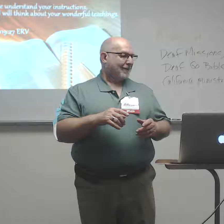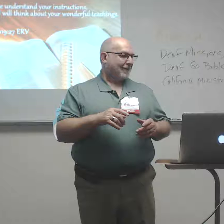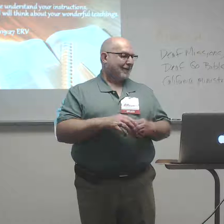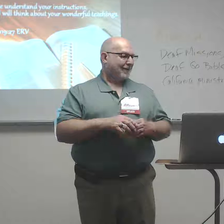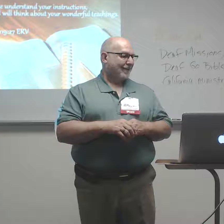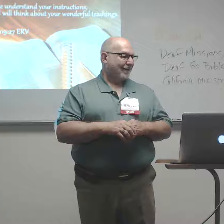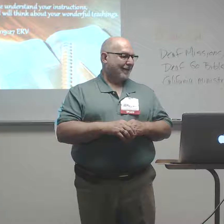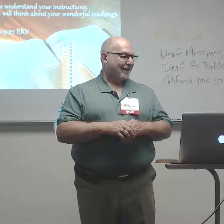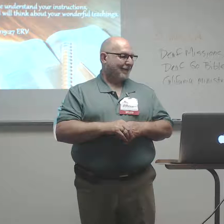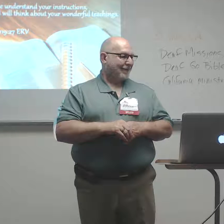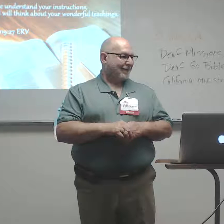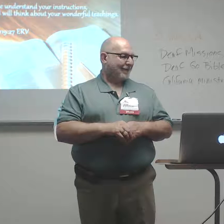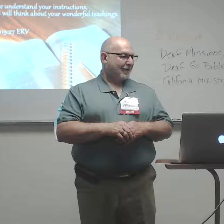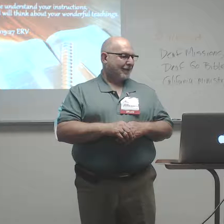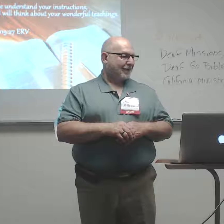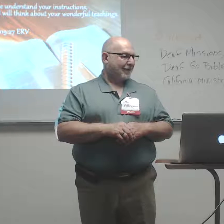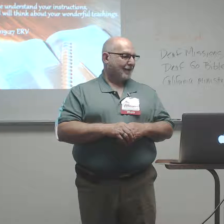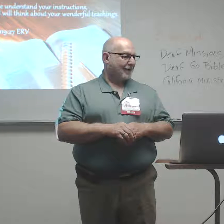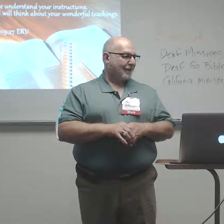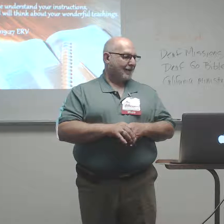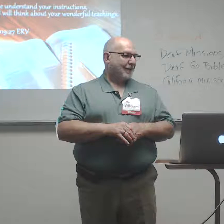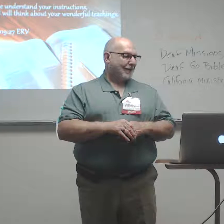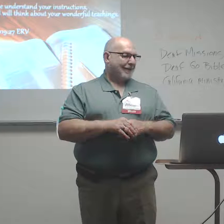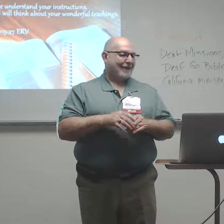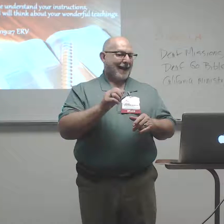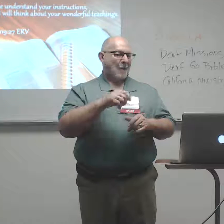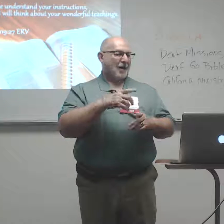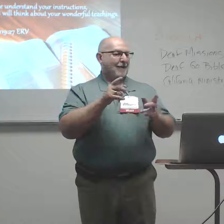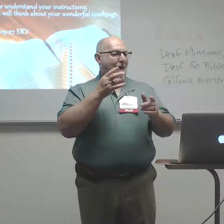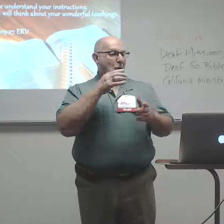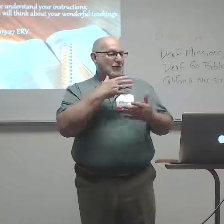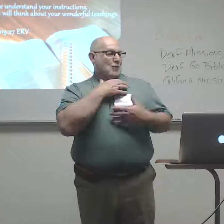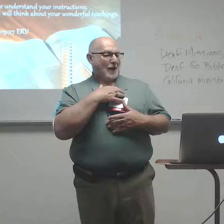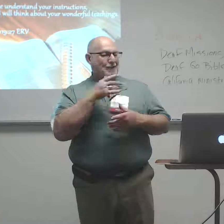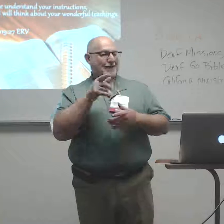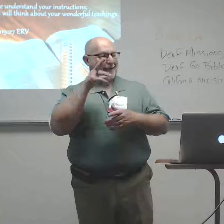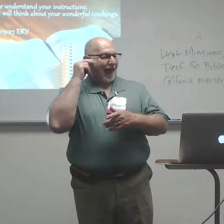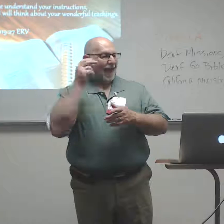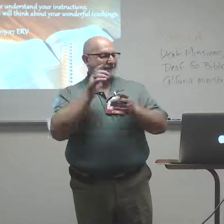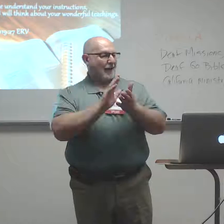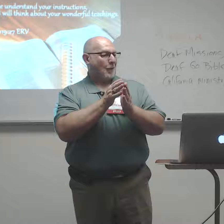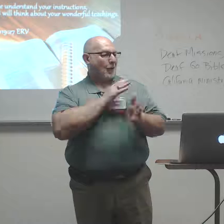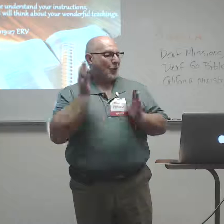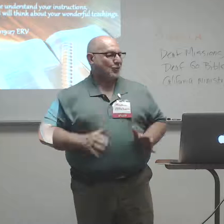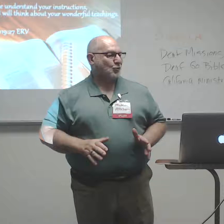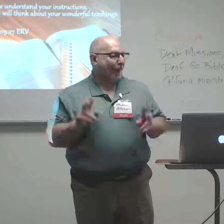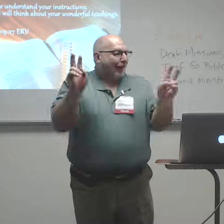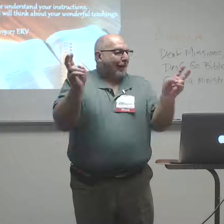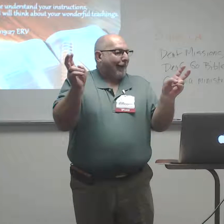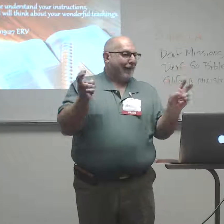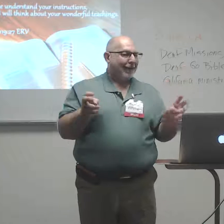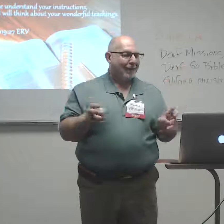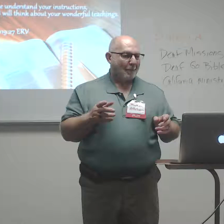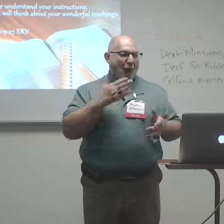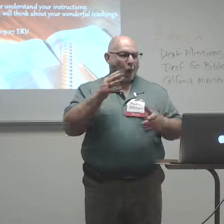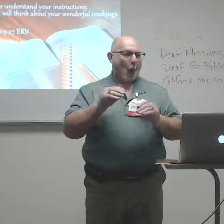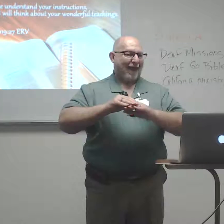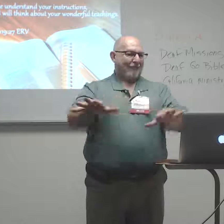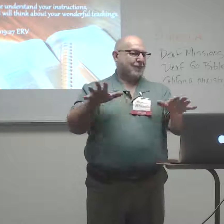won that now, that Dance with the Stars. Just recently. Niall is Christian. I wish Niall would be a Christian.